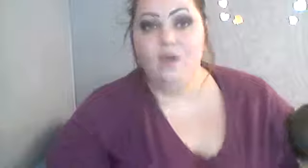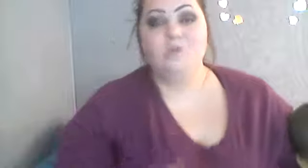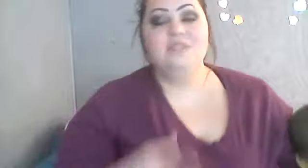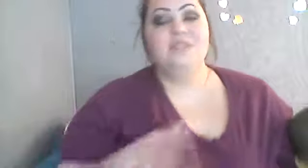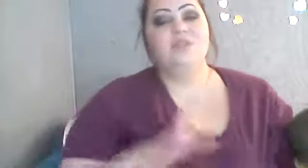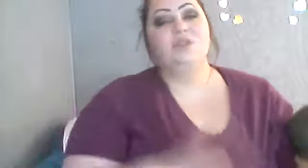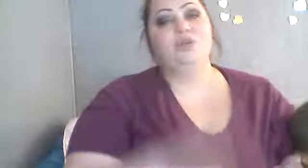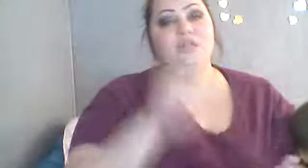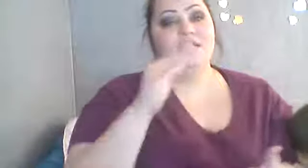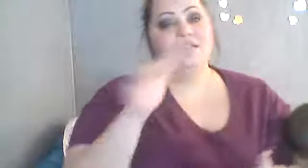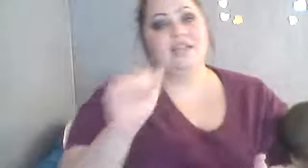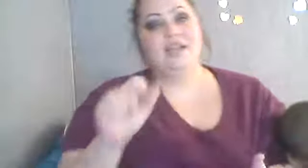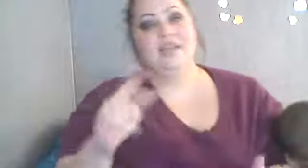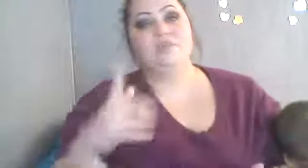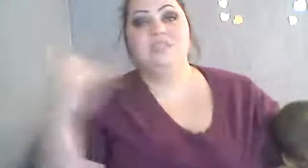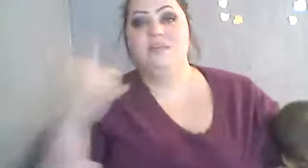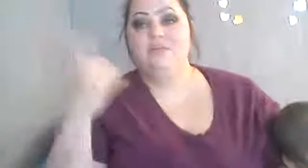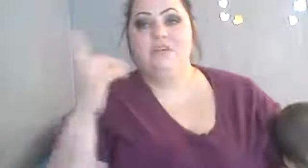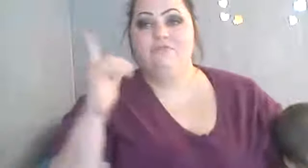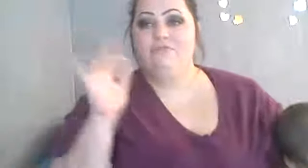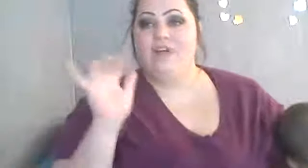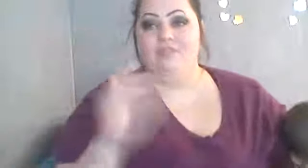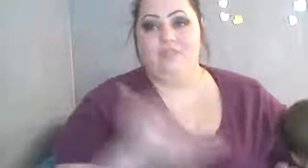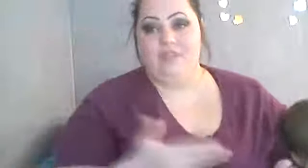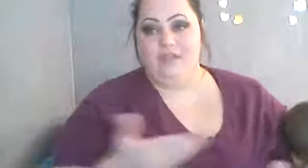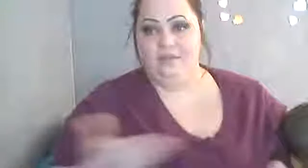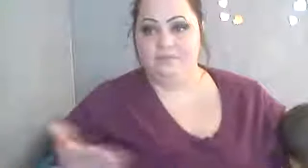Well, see, learning sign language is going to be a forever thing.